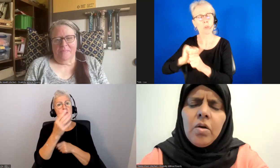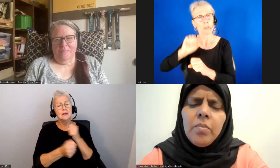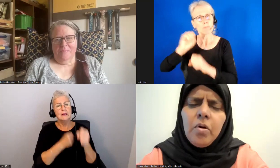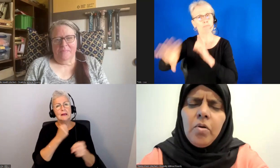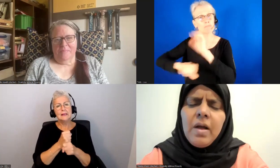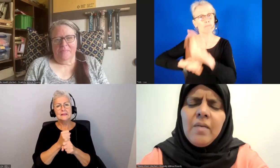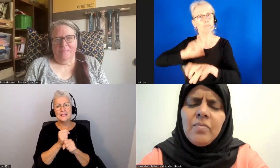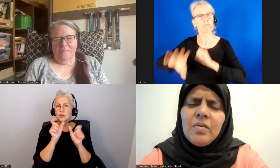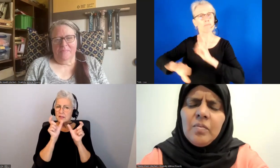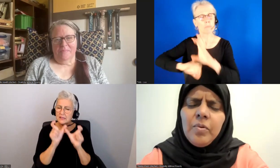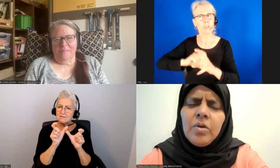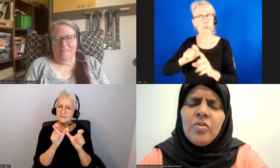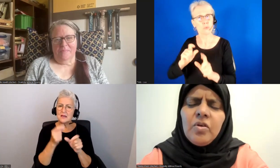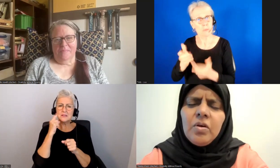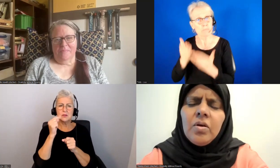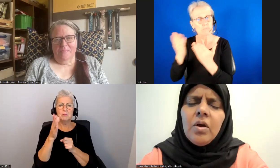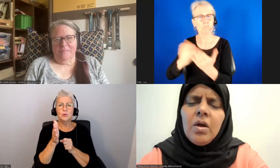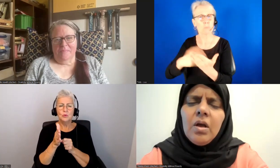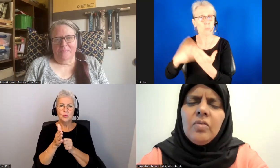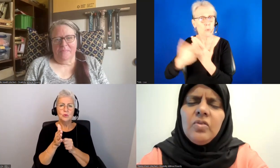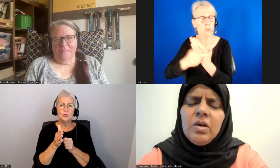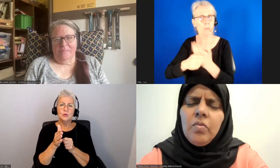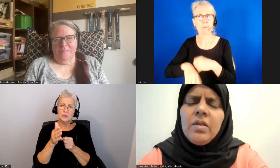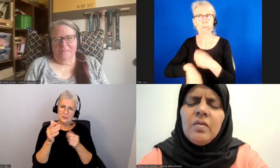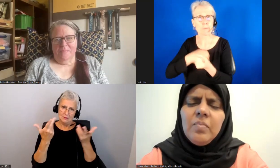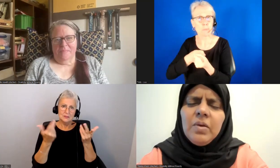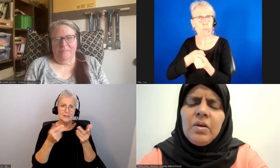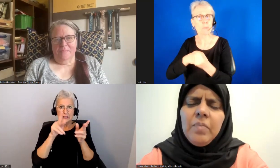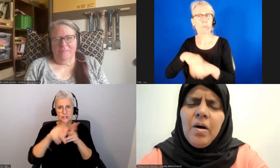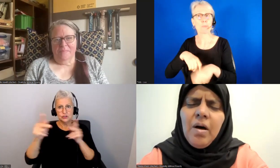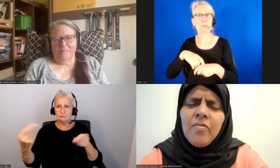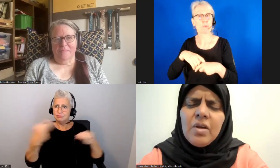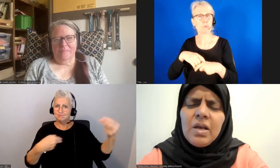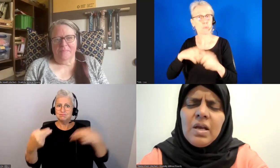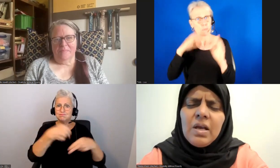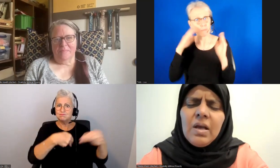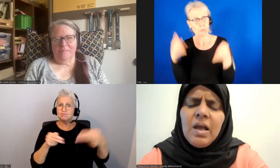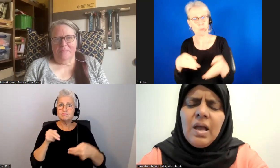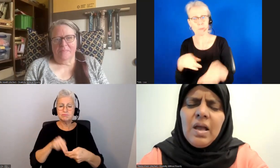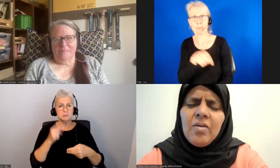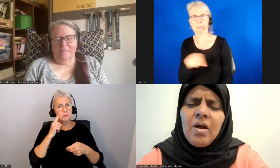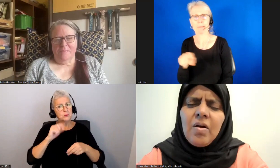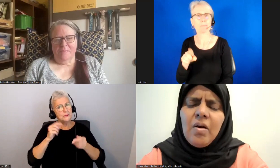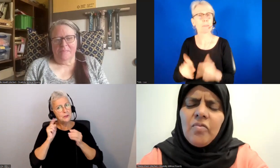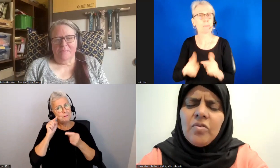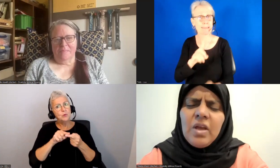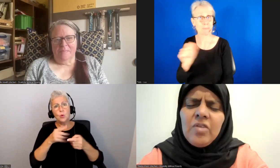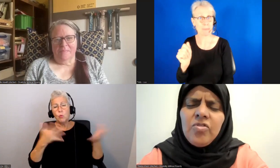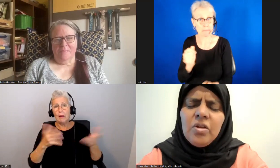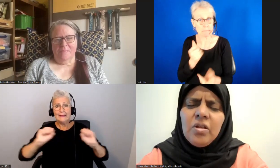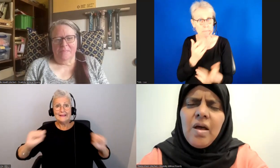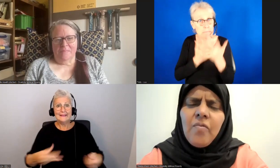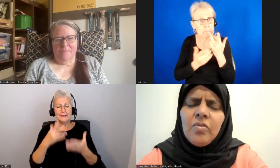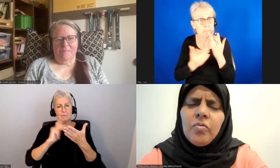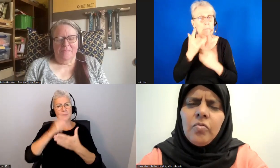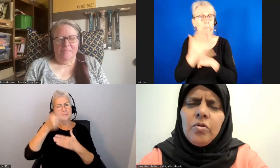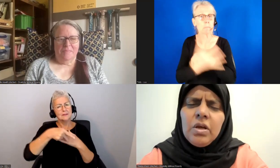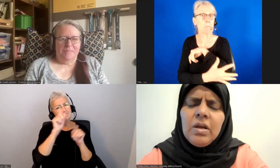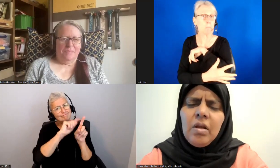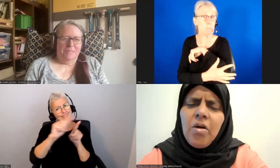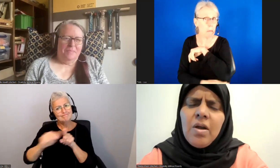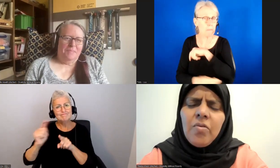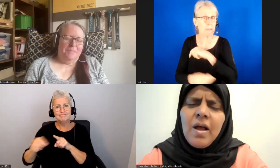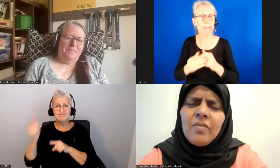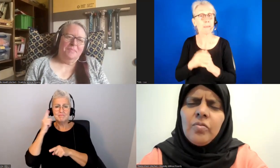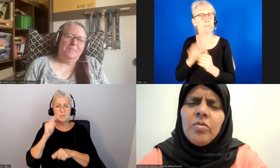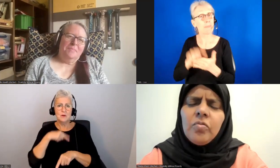forward programs and supports to deal with disability poverty, and a conversation that was rooted